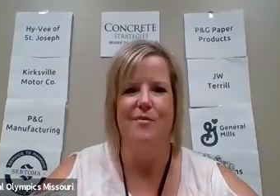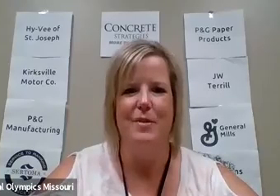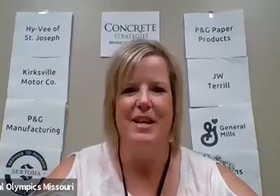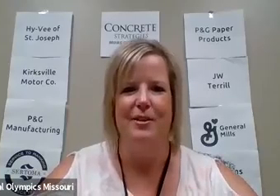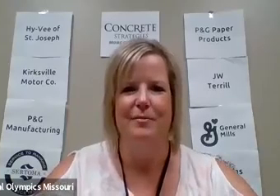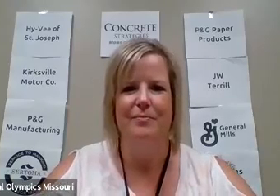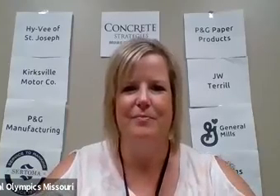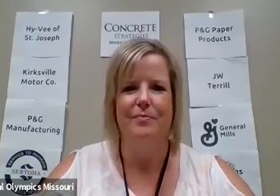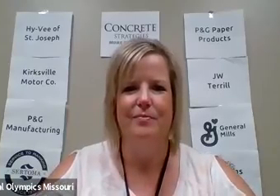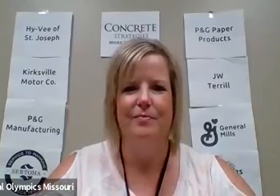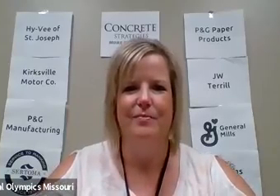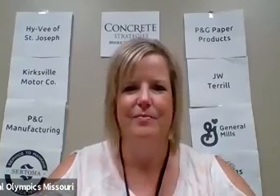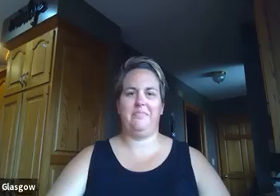from here.